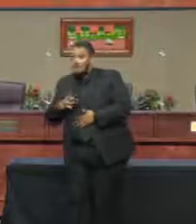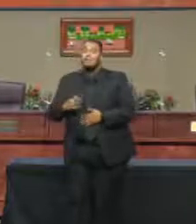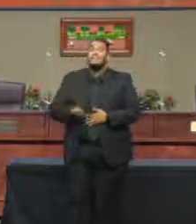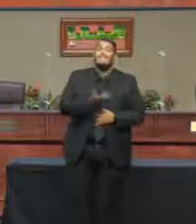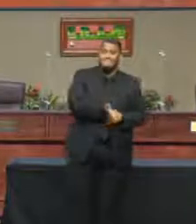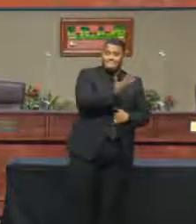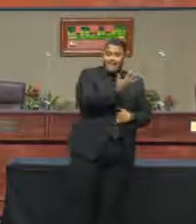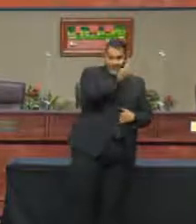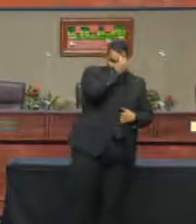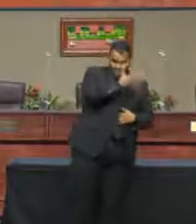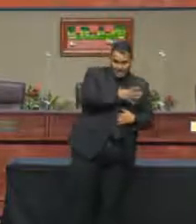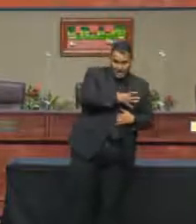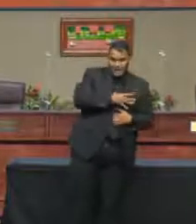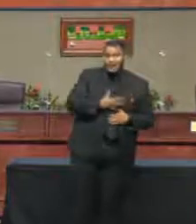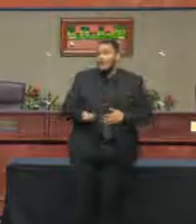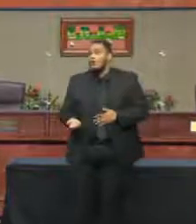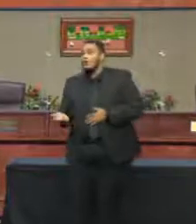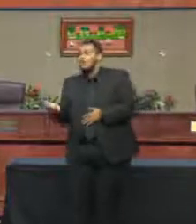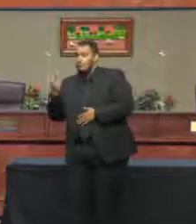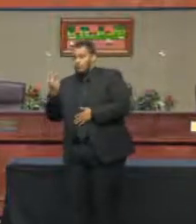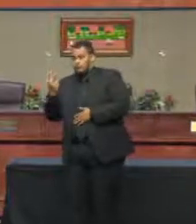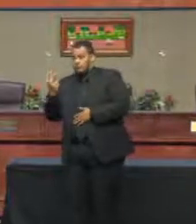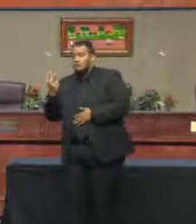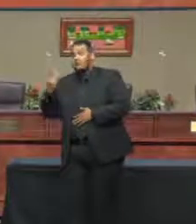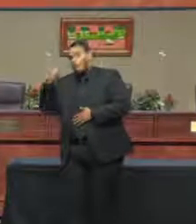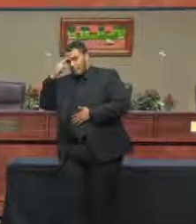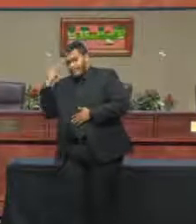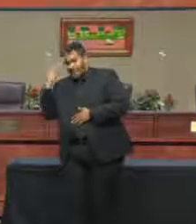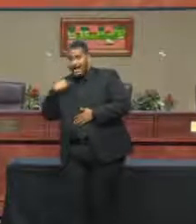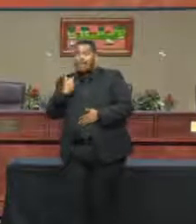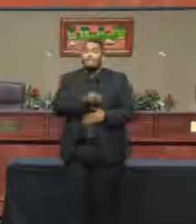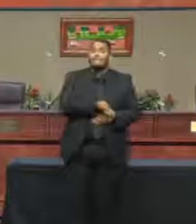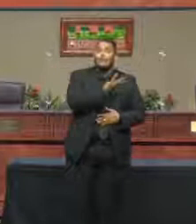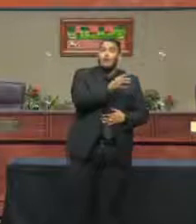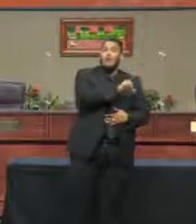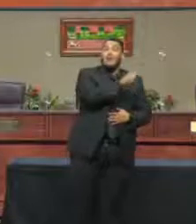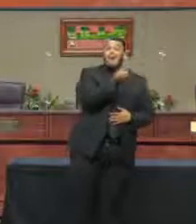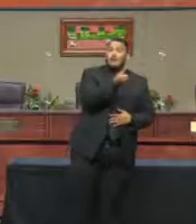were black, 3 were other, and 4 were white.